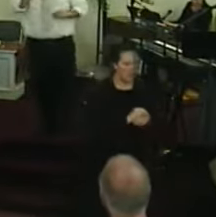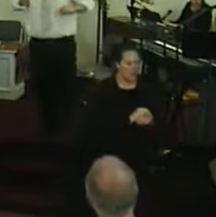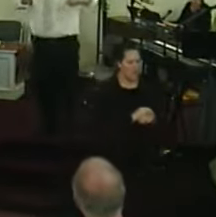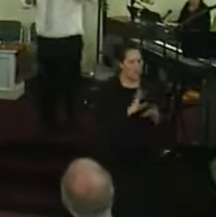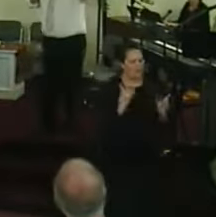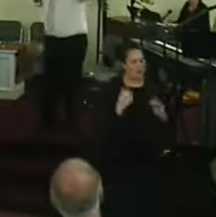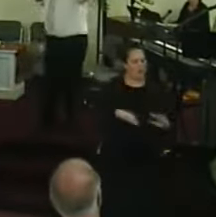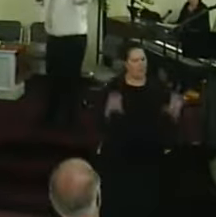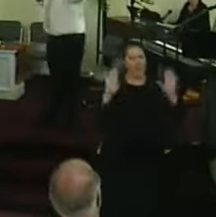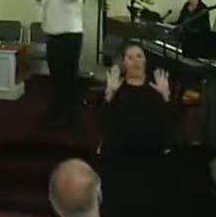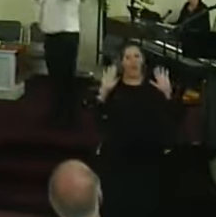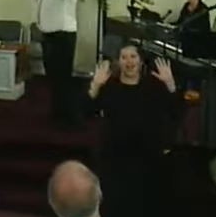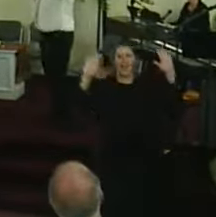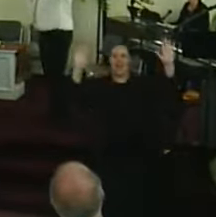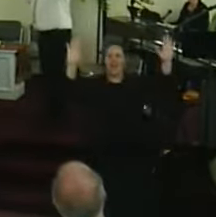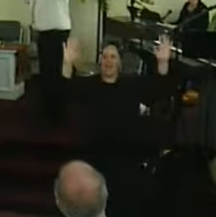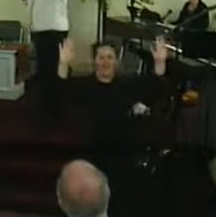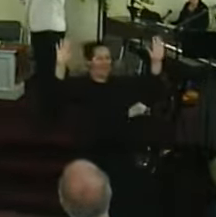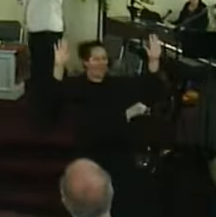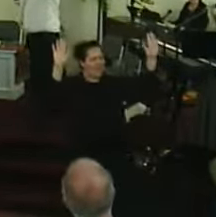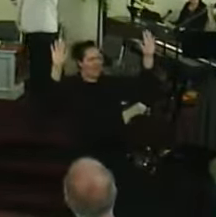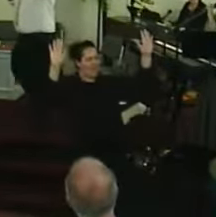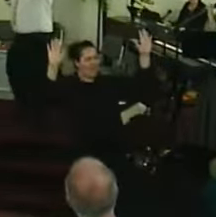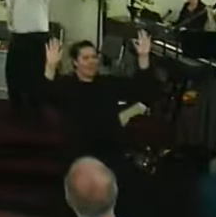As we lift up our hands,